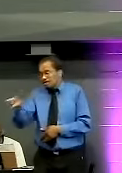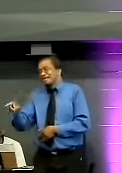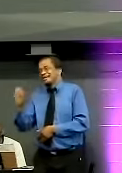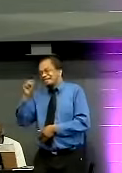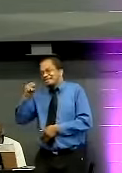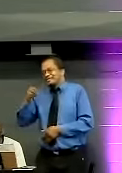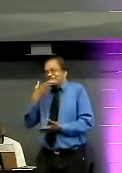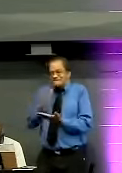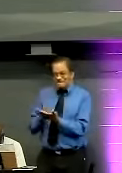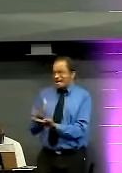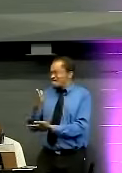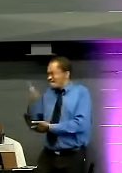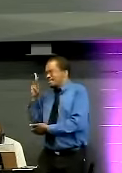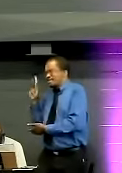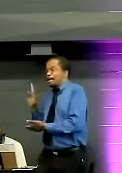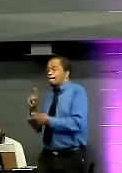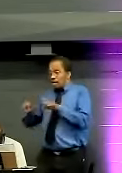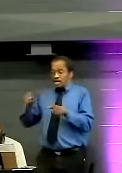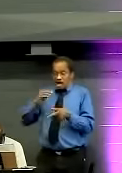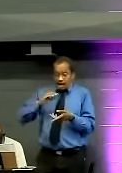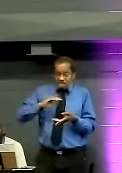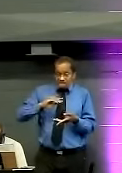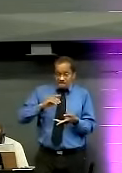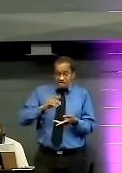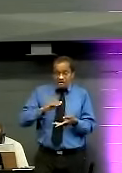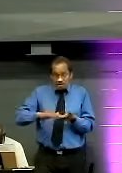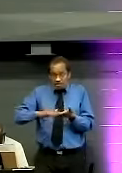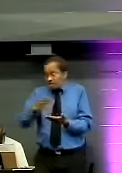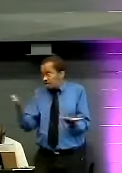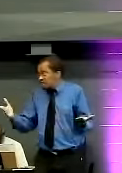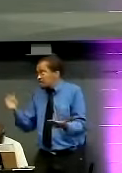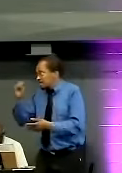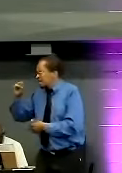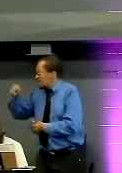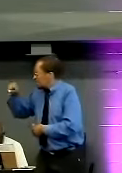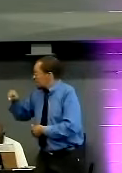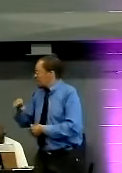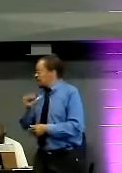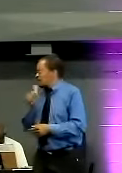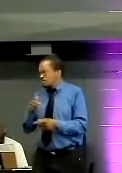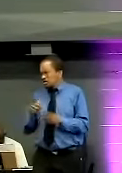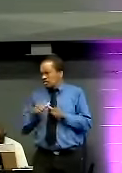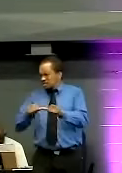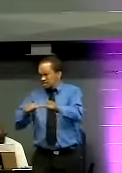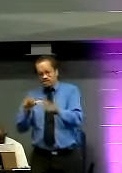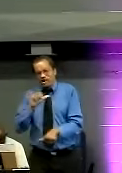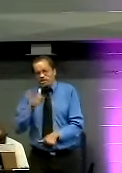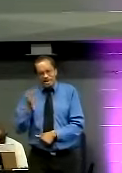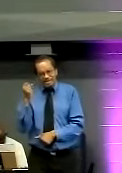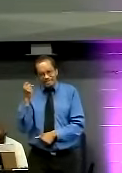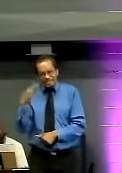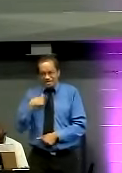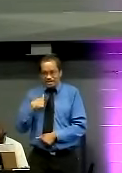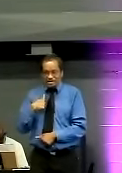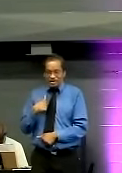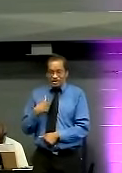back in the day, but I forgive your ratchet self. Okay. Yeah. Okay, I'm not gonna go any farther because y'all ain't really with me. And